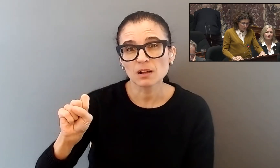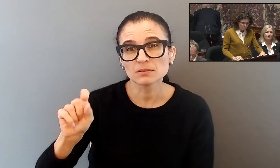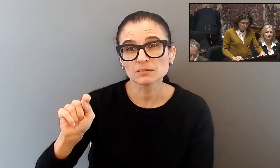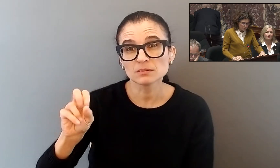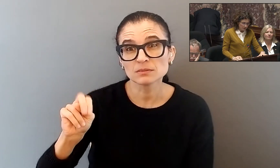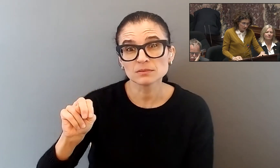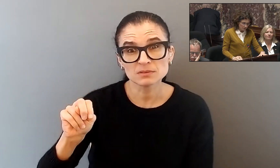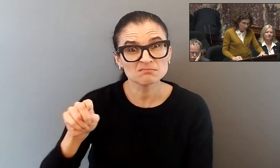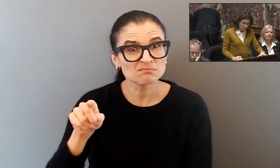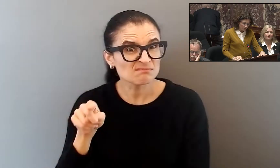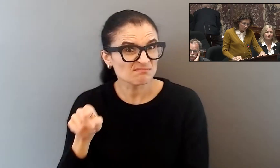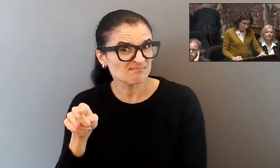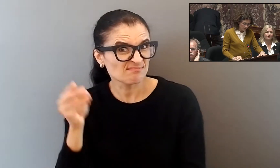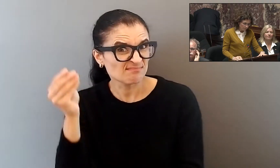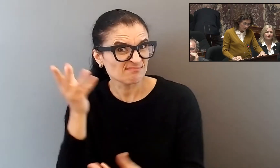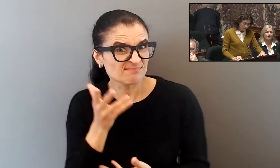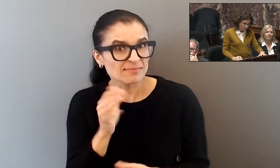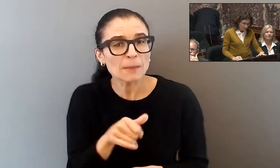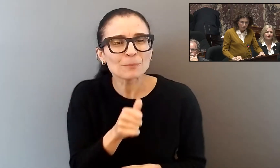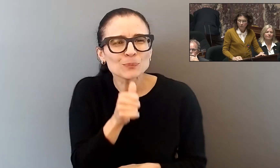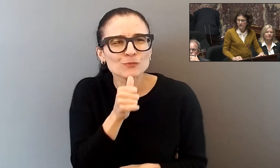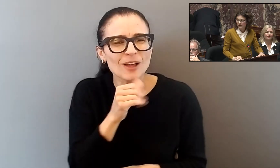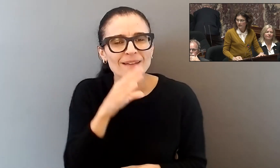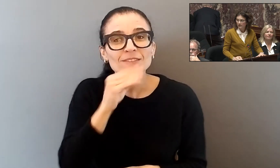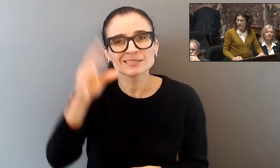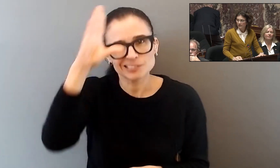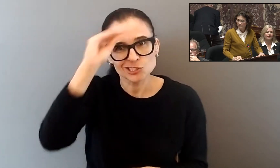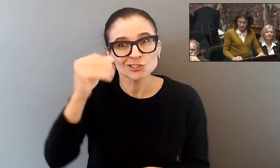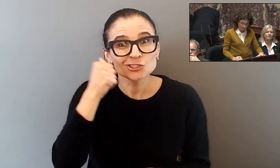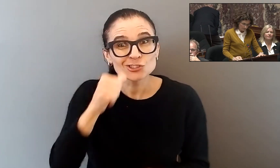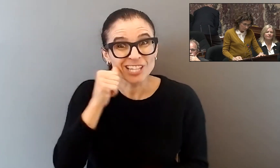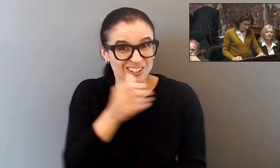as young as 14 years old. 14.